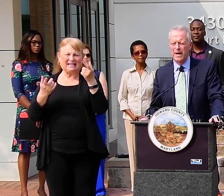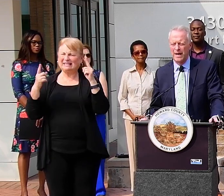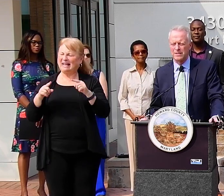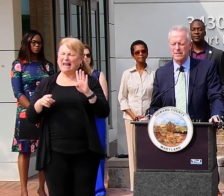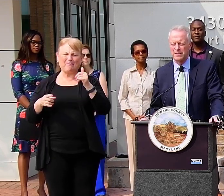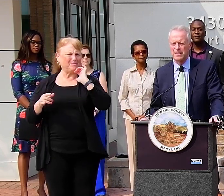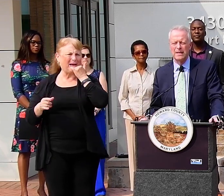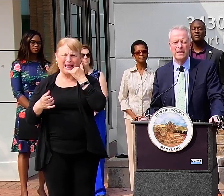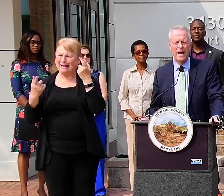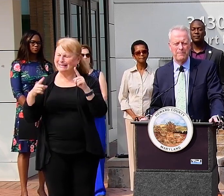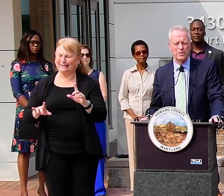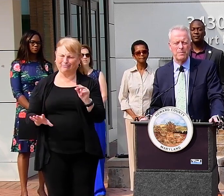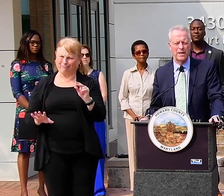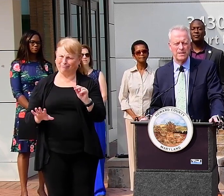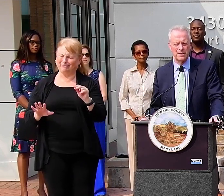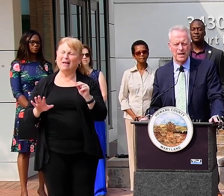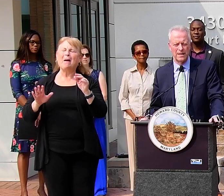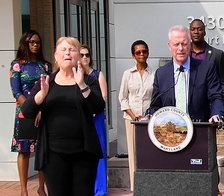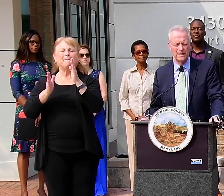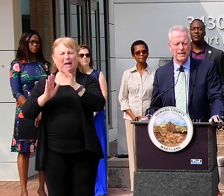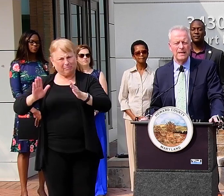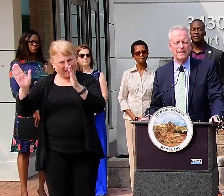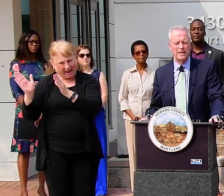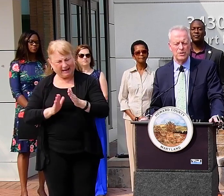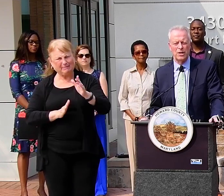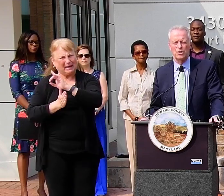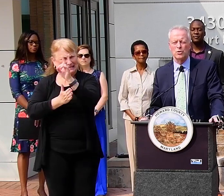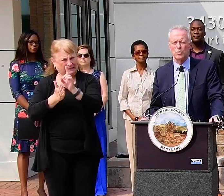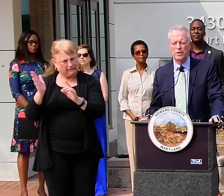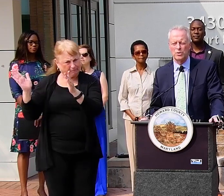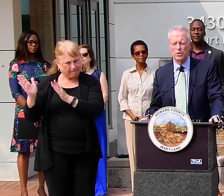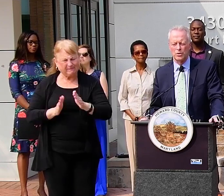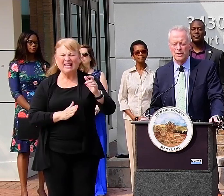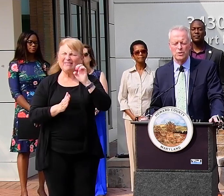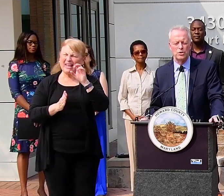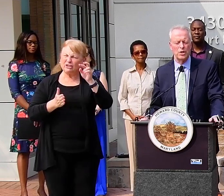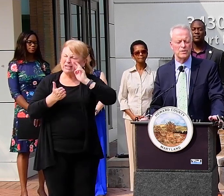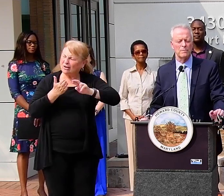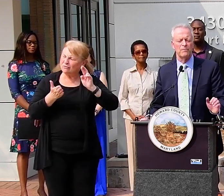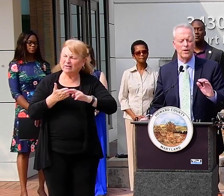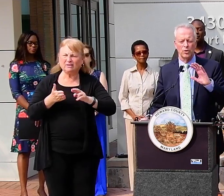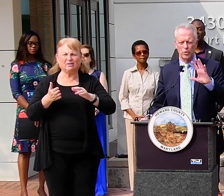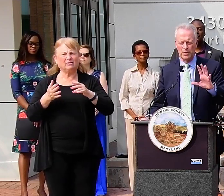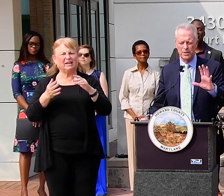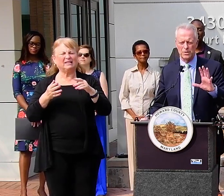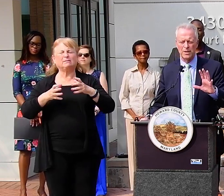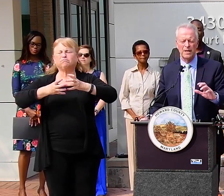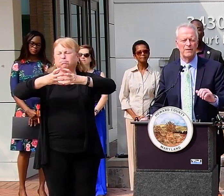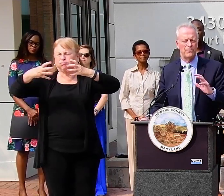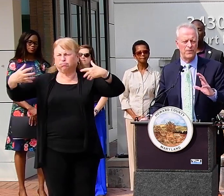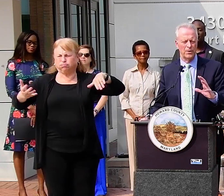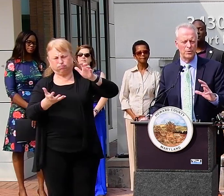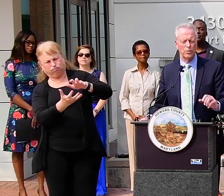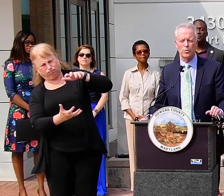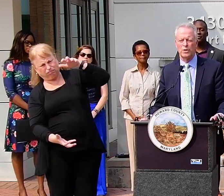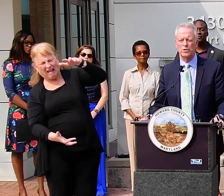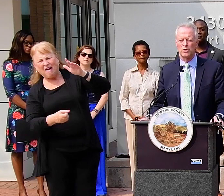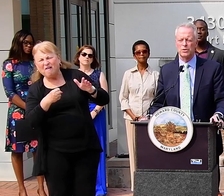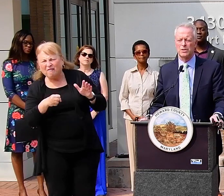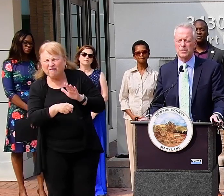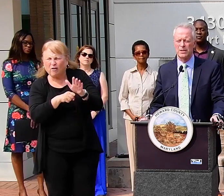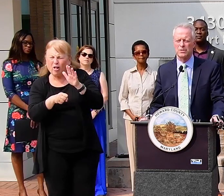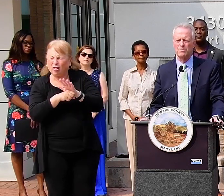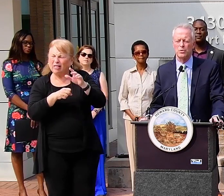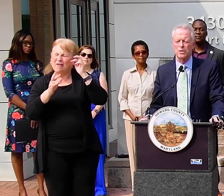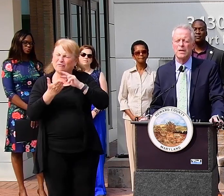happen by accident. It happens by design. And the educational research is just voluminous and filled with